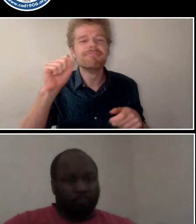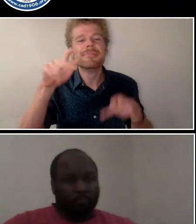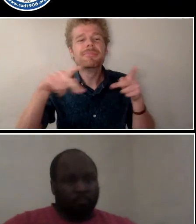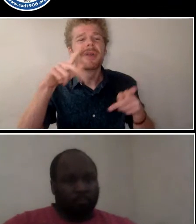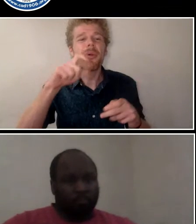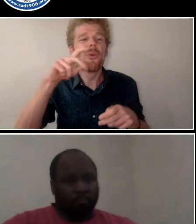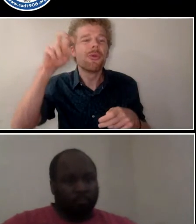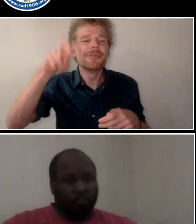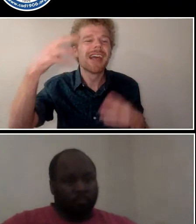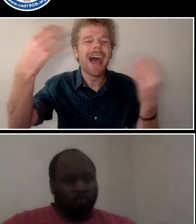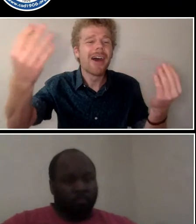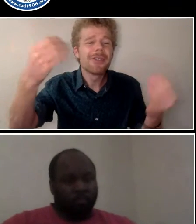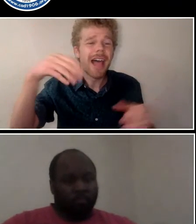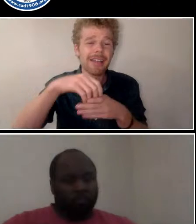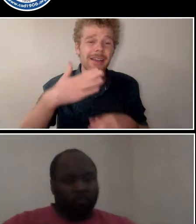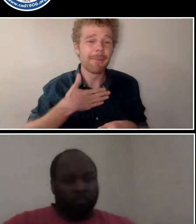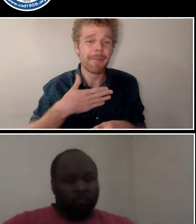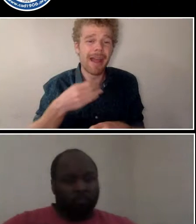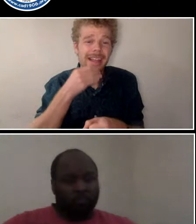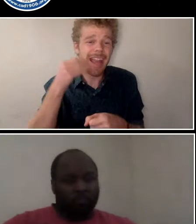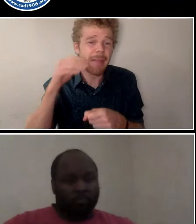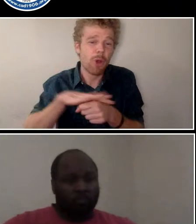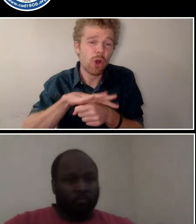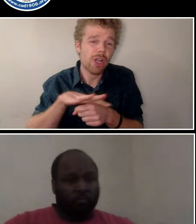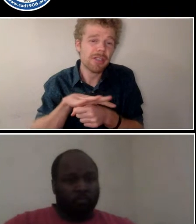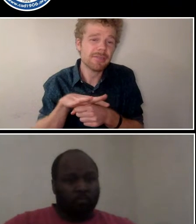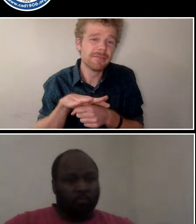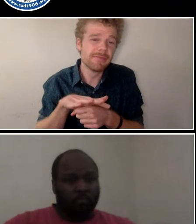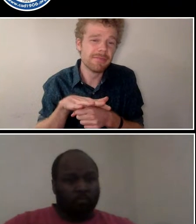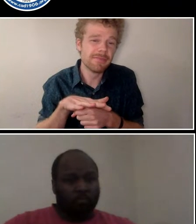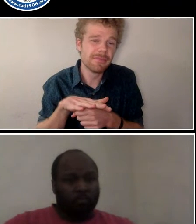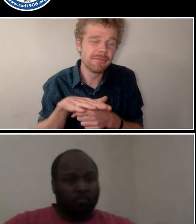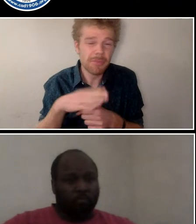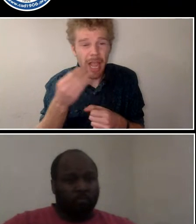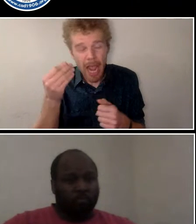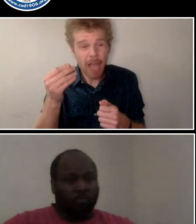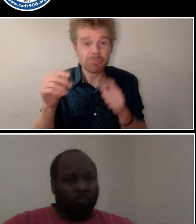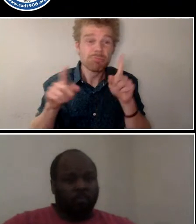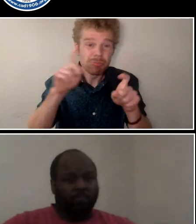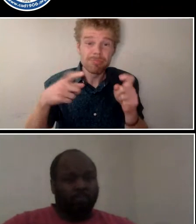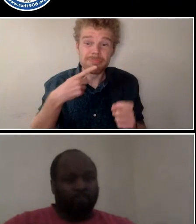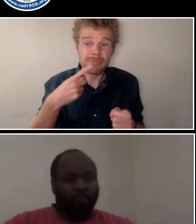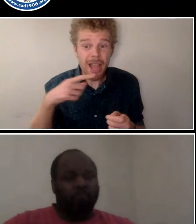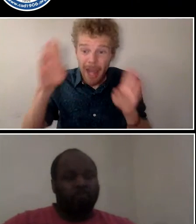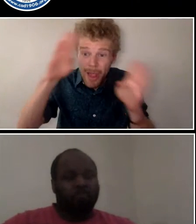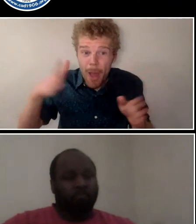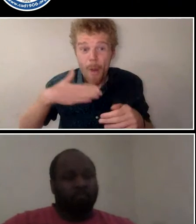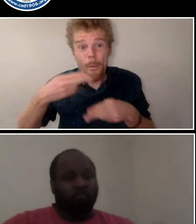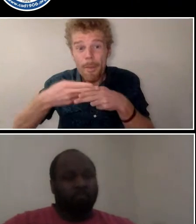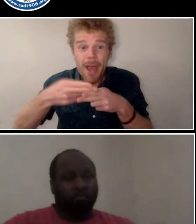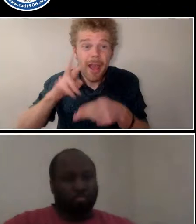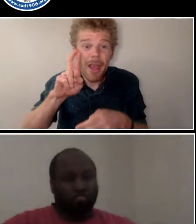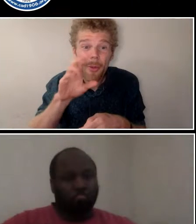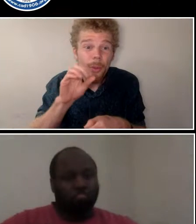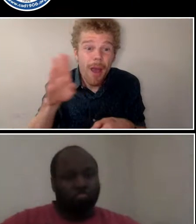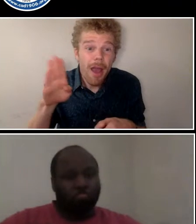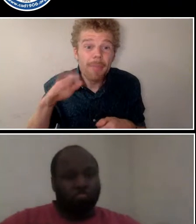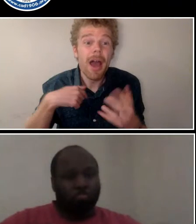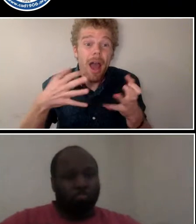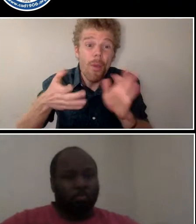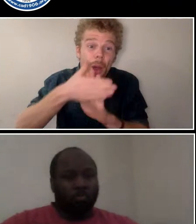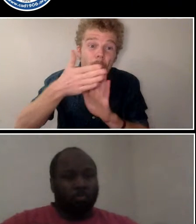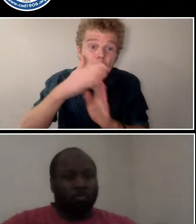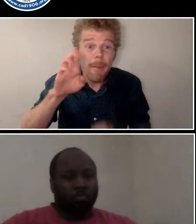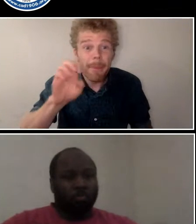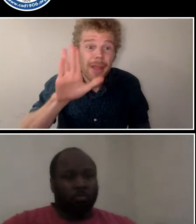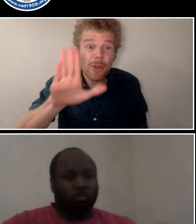with anyone on the street as they're out for a walk or walking their dog or with their children or whatnot. But because of COVID,